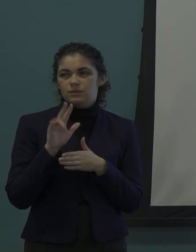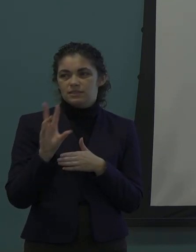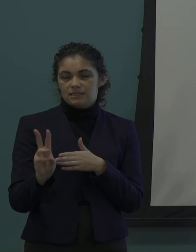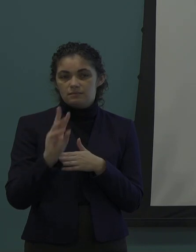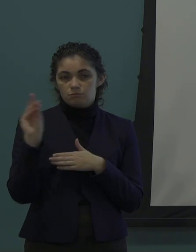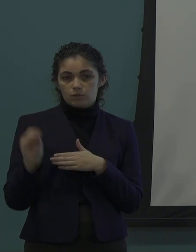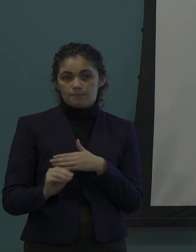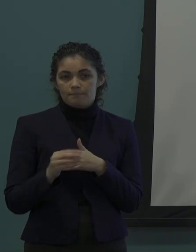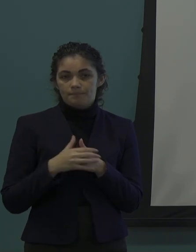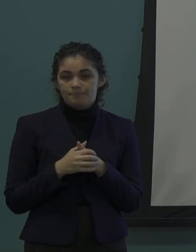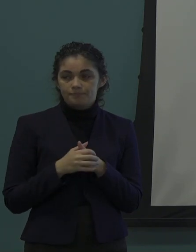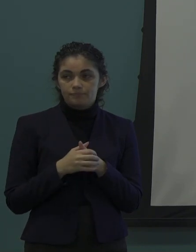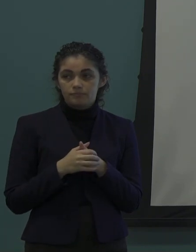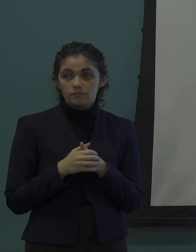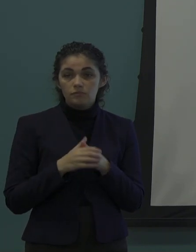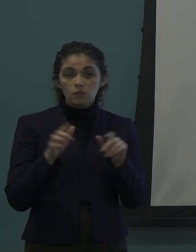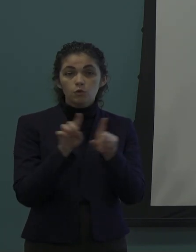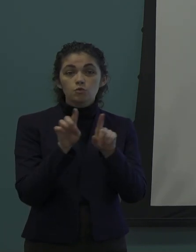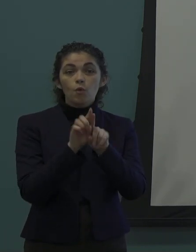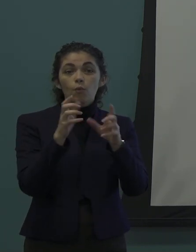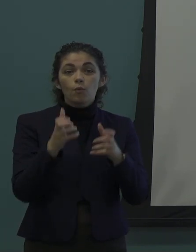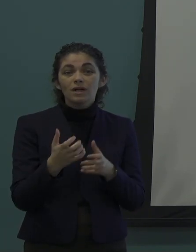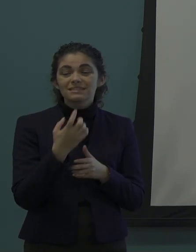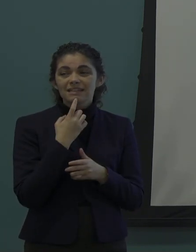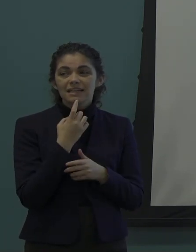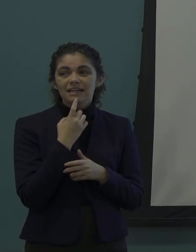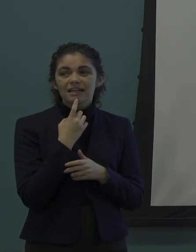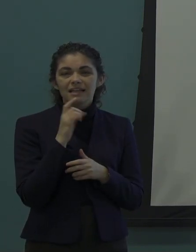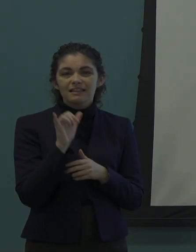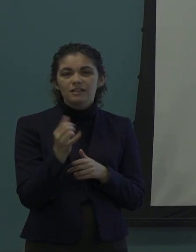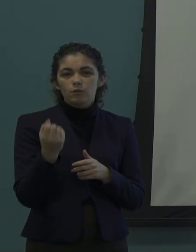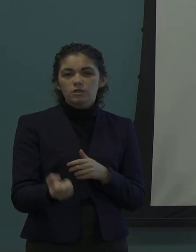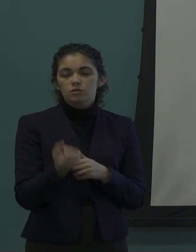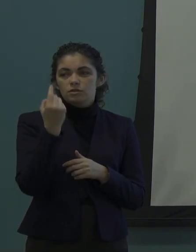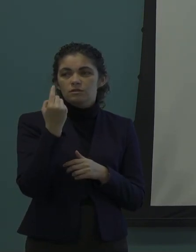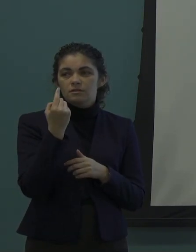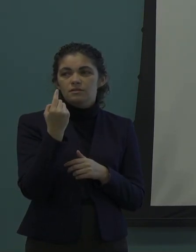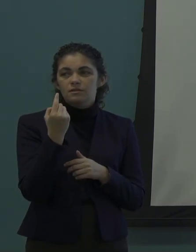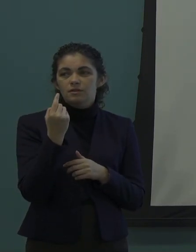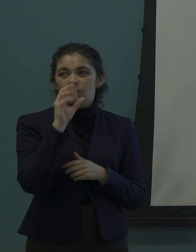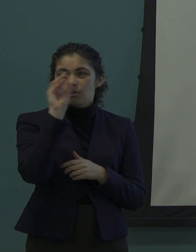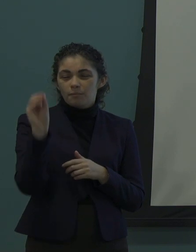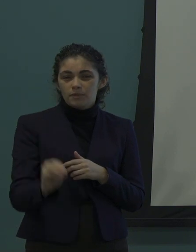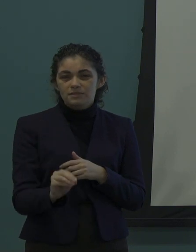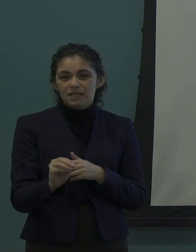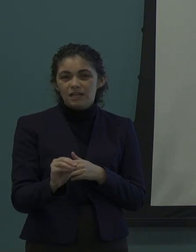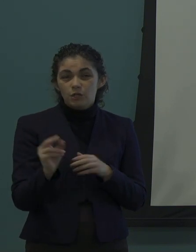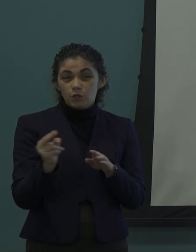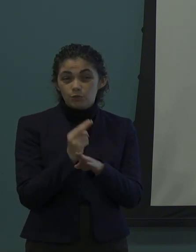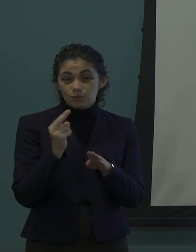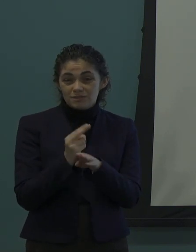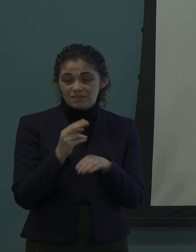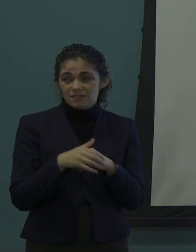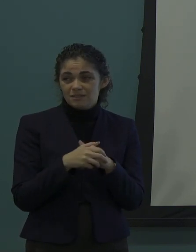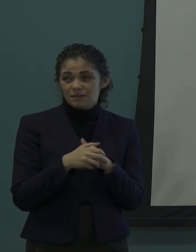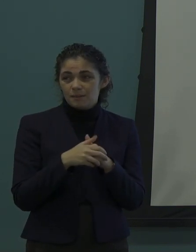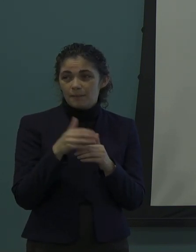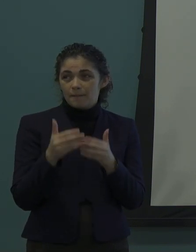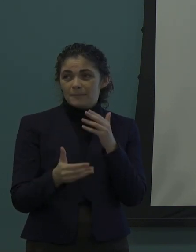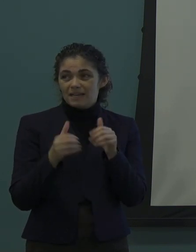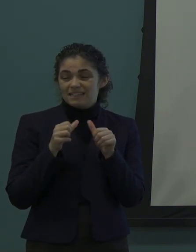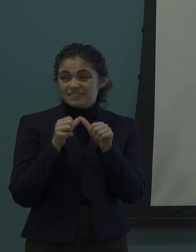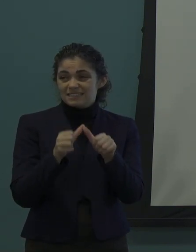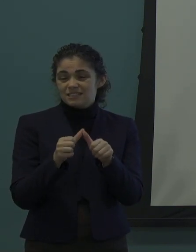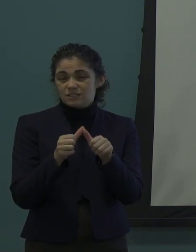36%. And I would like to also just clarify that the percent utilization may